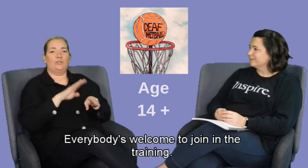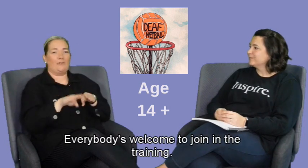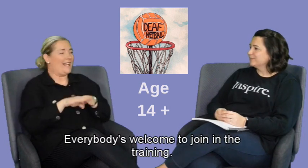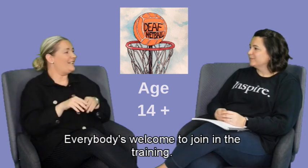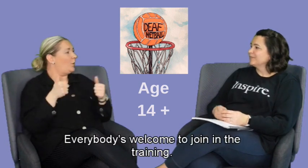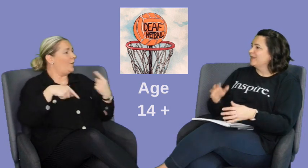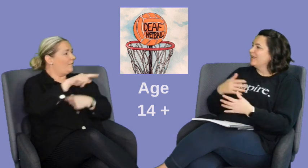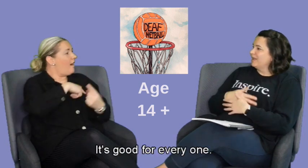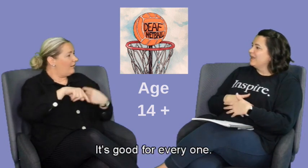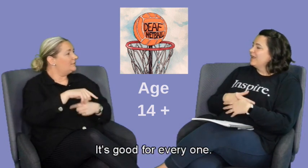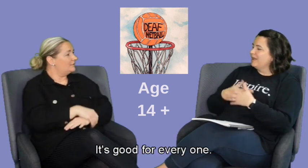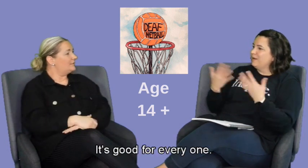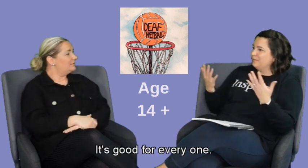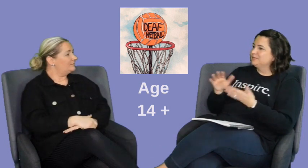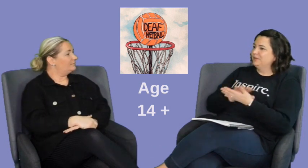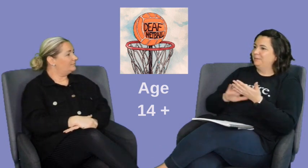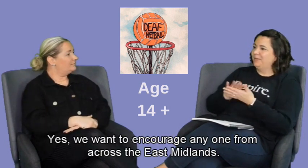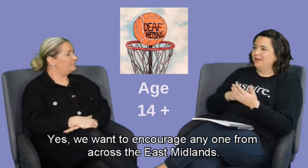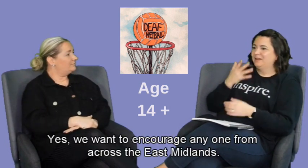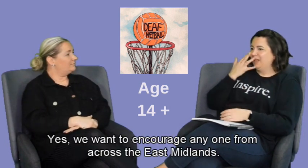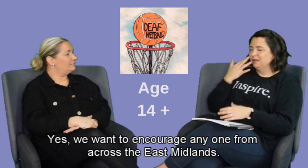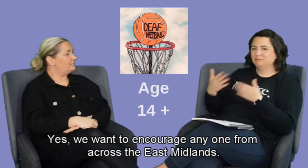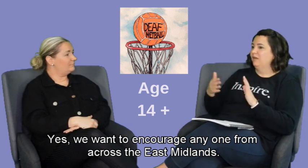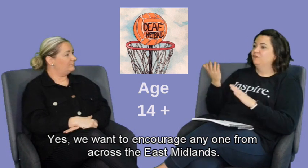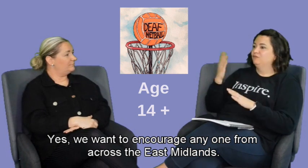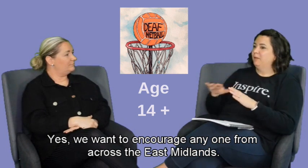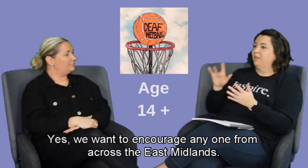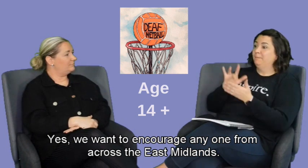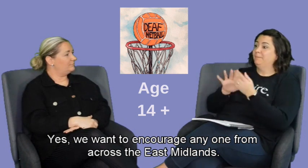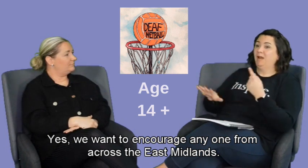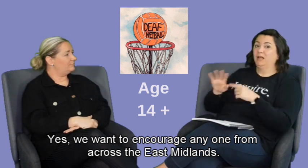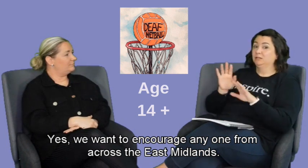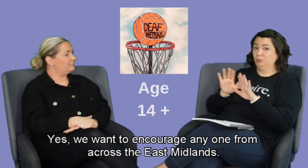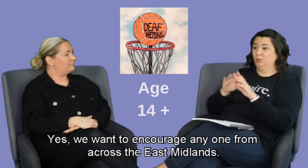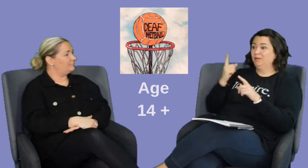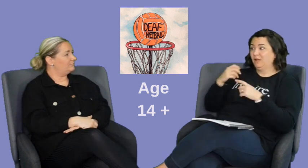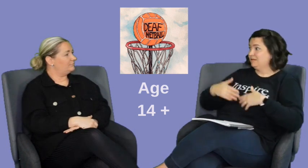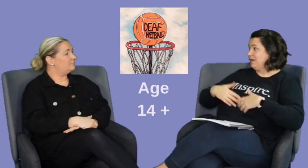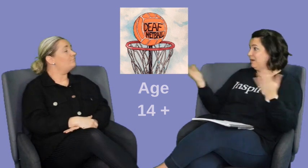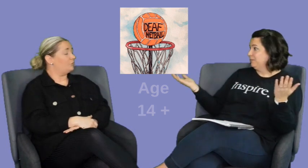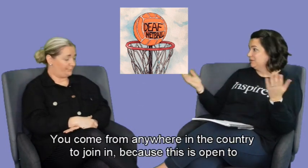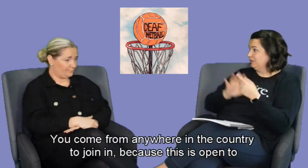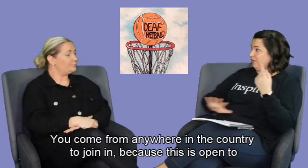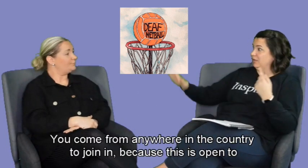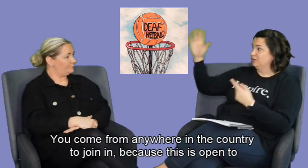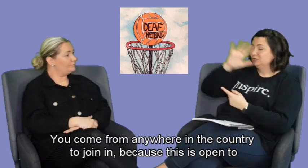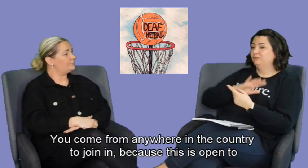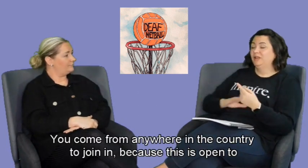the training. Be good for everyone. Yes, we want to encourage anyone from across the East Midlands. You can come from anywhere in the country